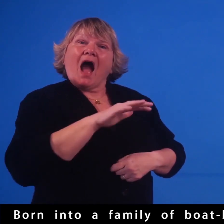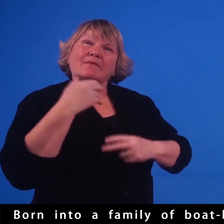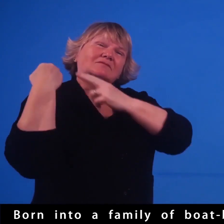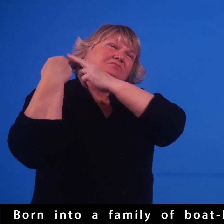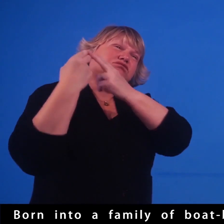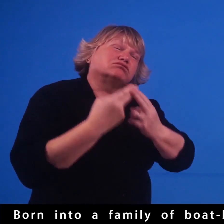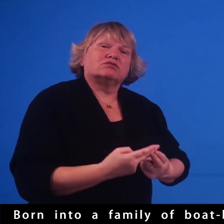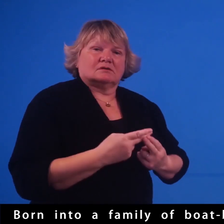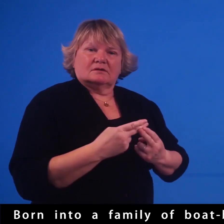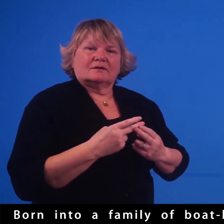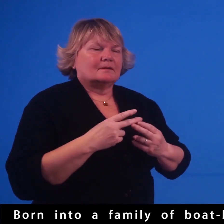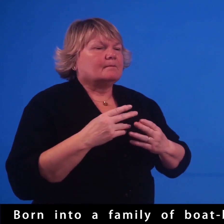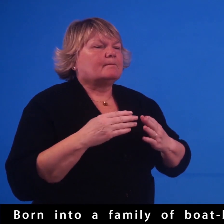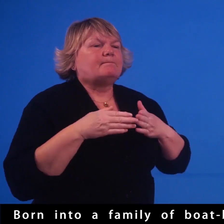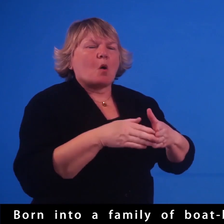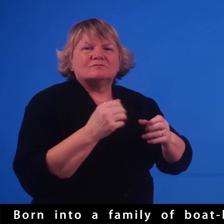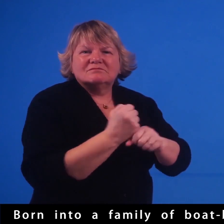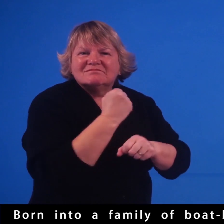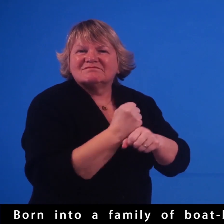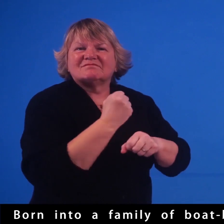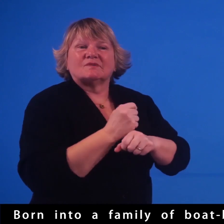in 1942,